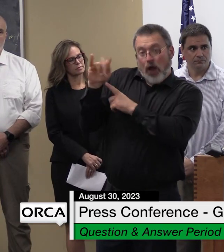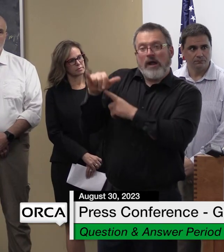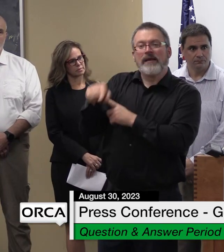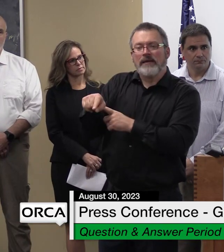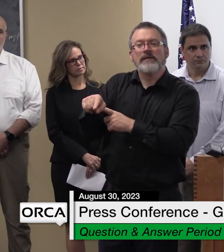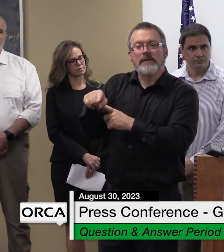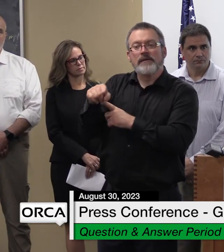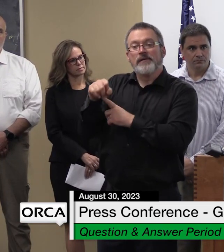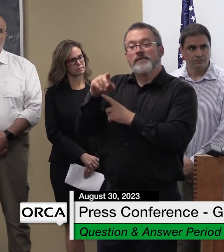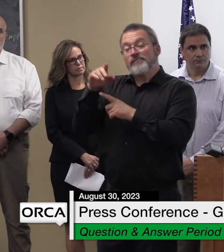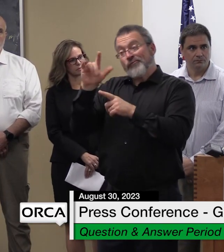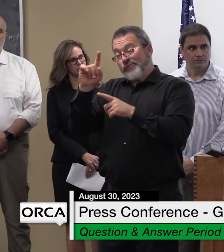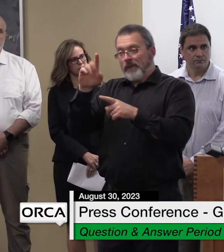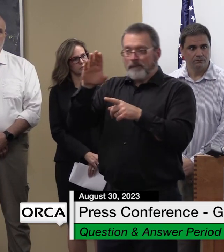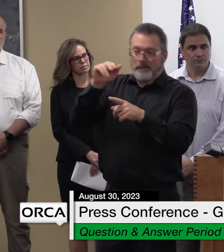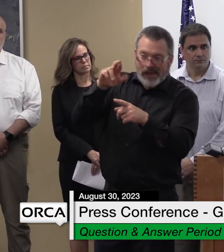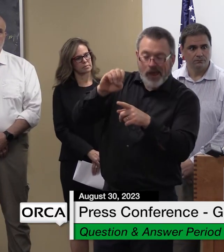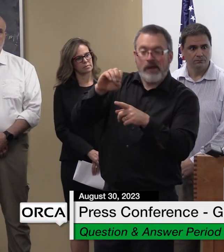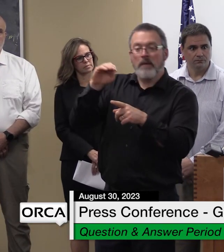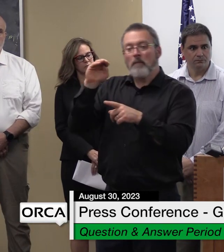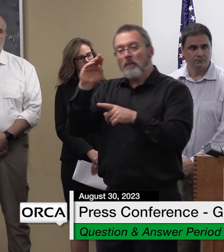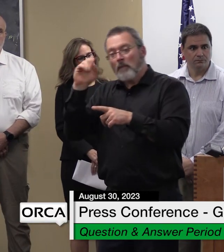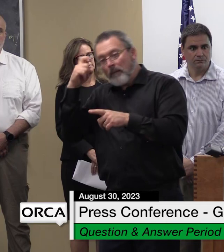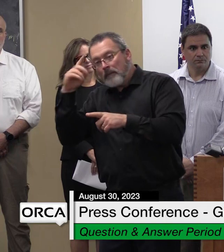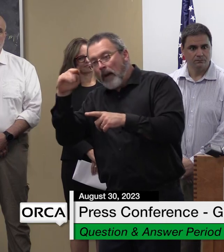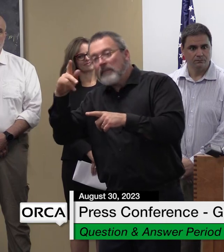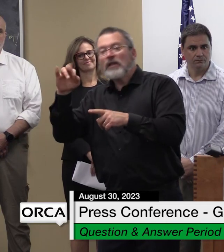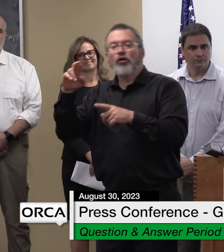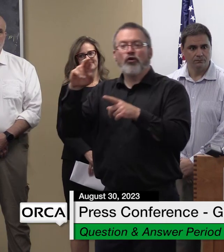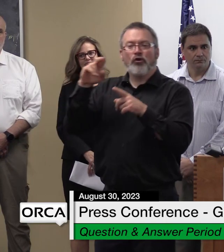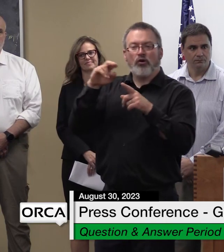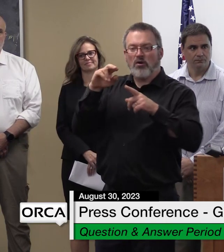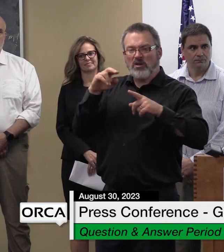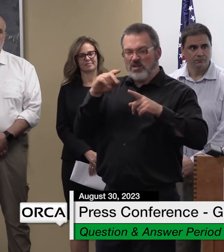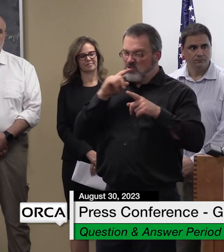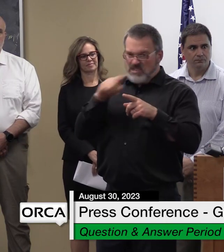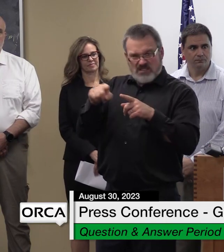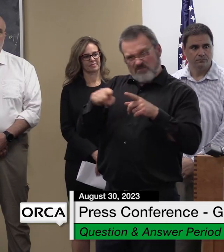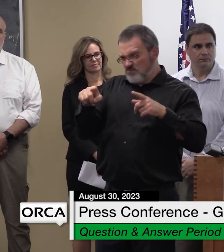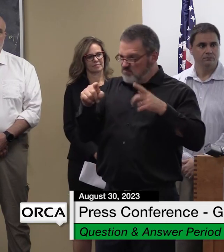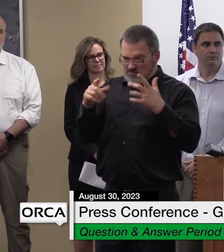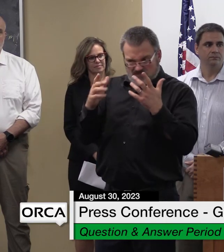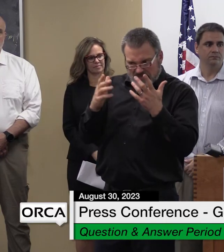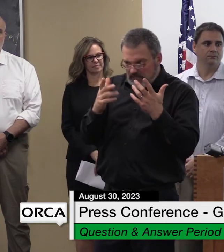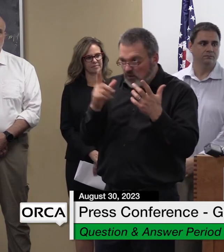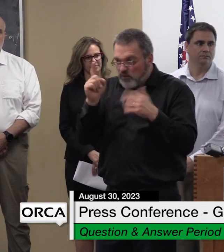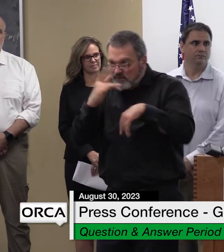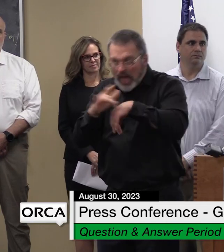Montpelier, and Berlin, there's not a lot of locations that we can do direct lease in.